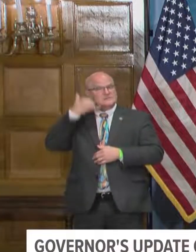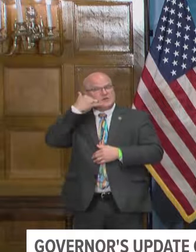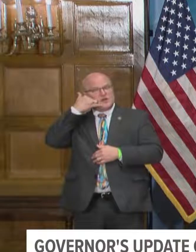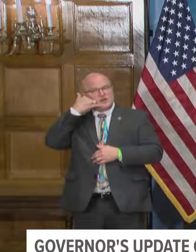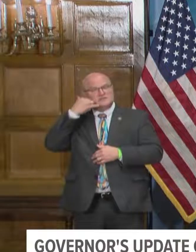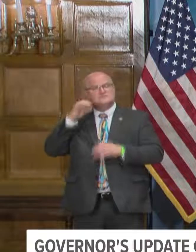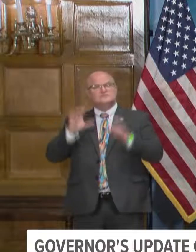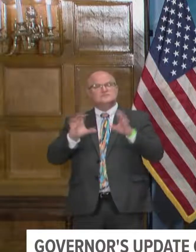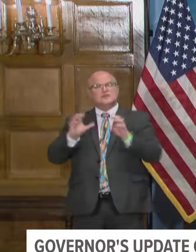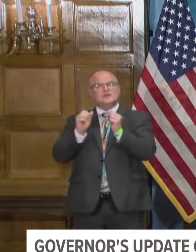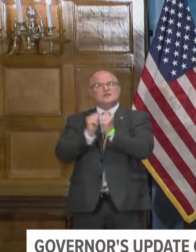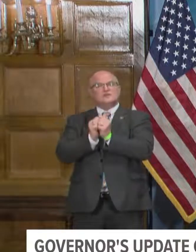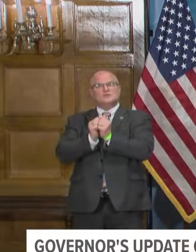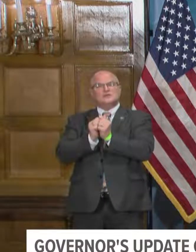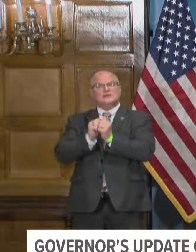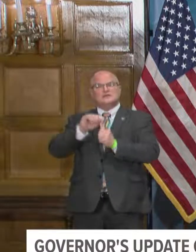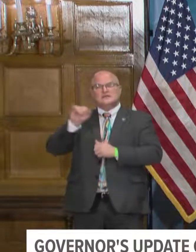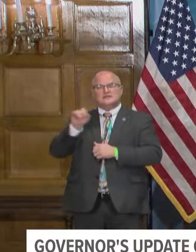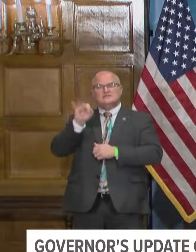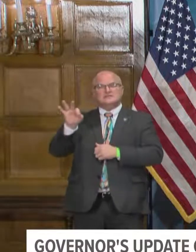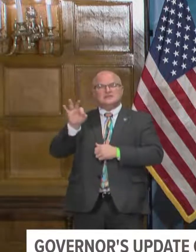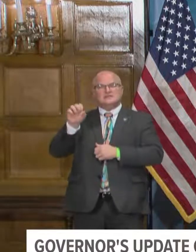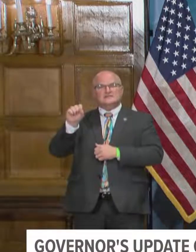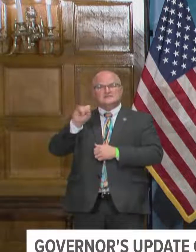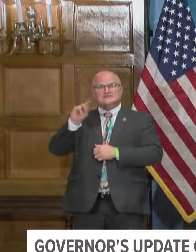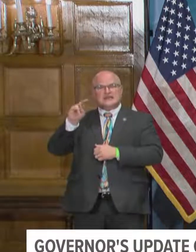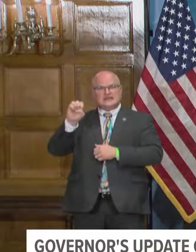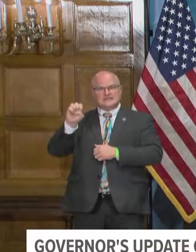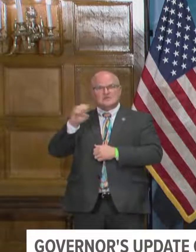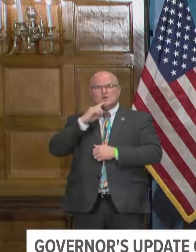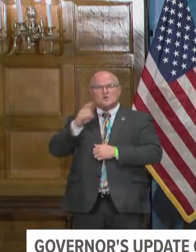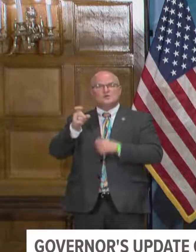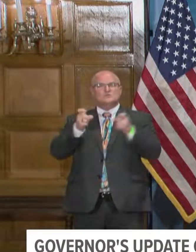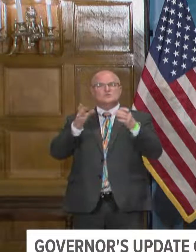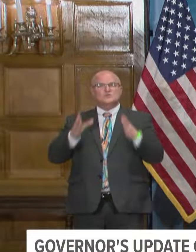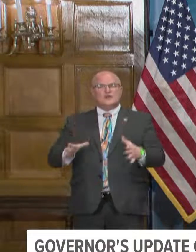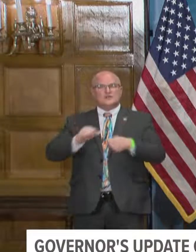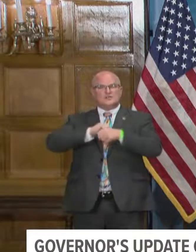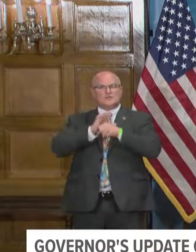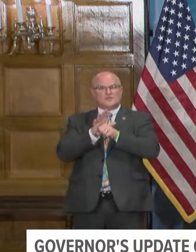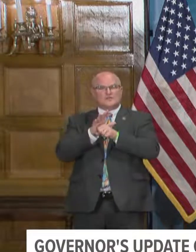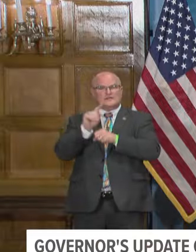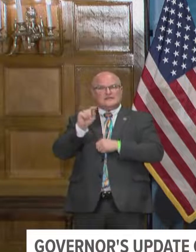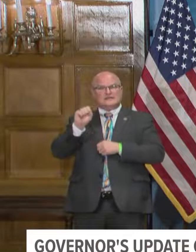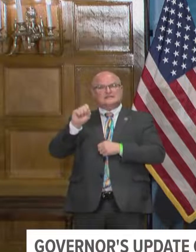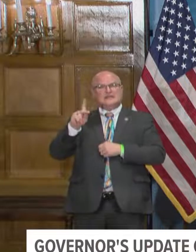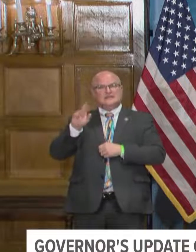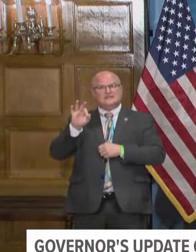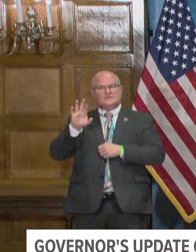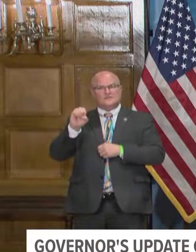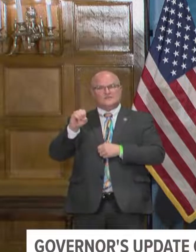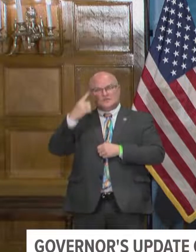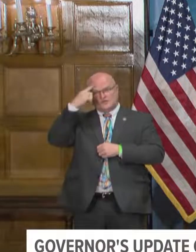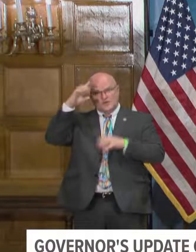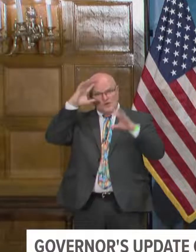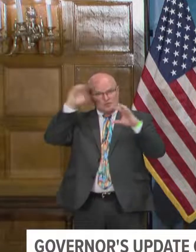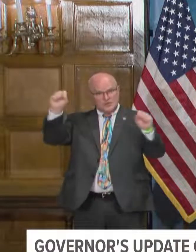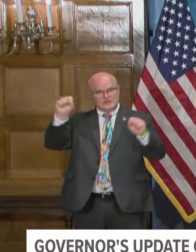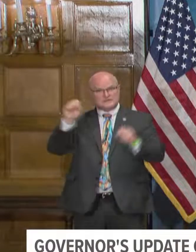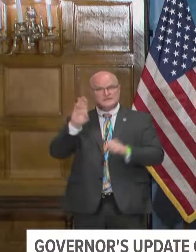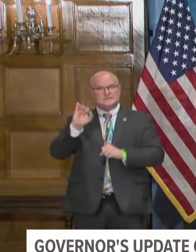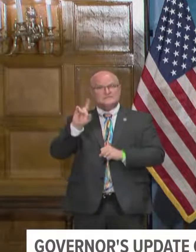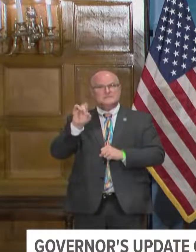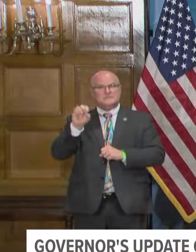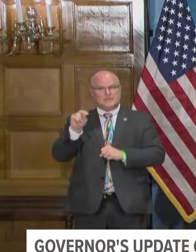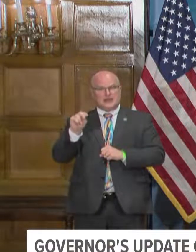with Jeff Zients, who's the director of the Coronavirus Task Force for President Biden, and all of his task